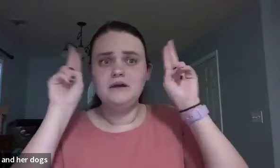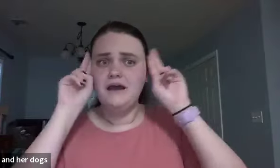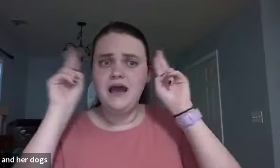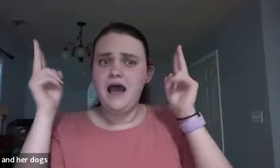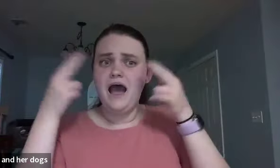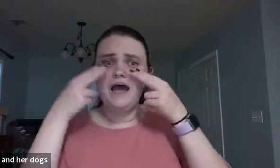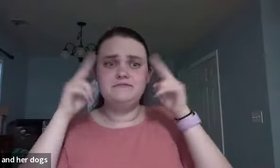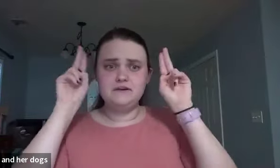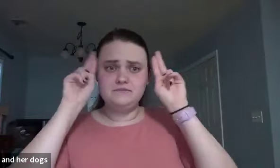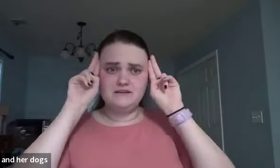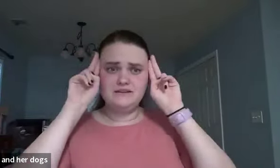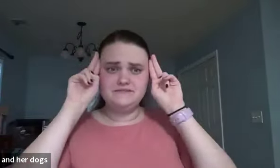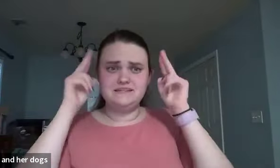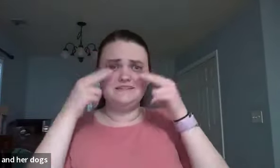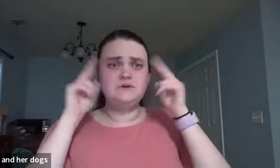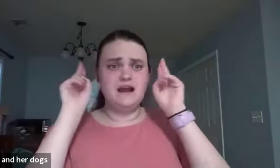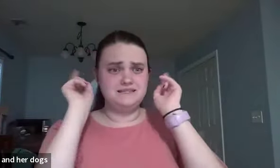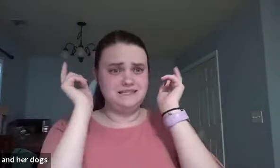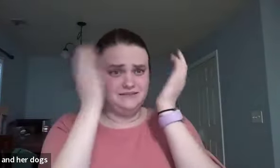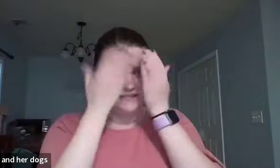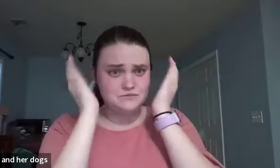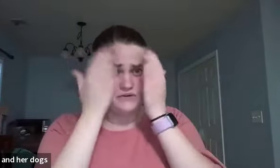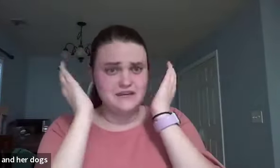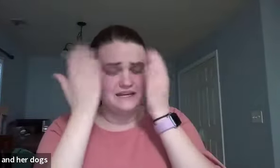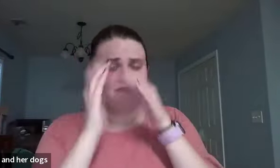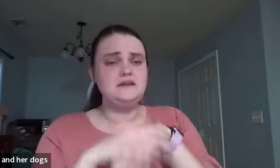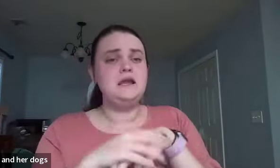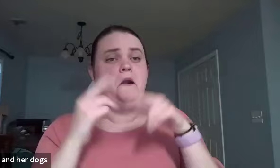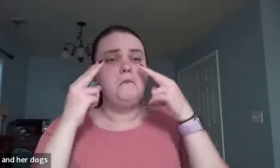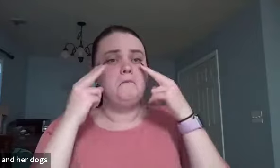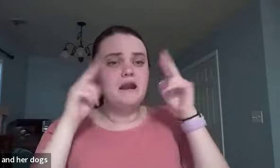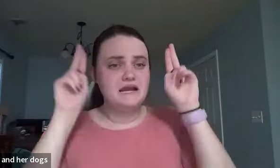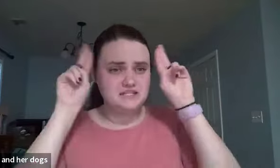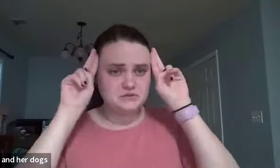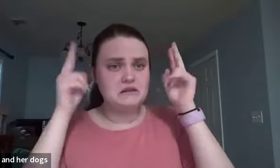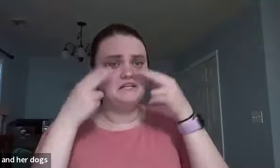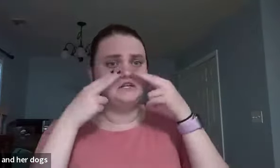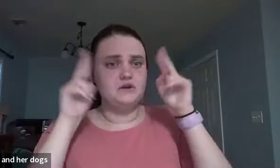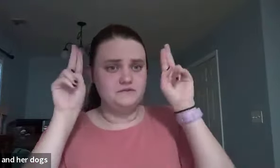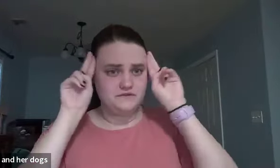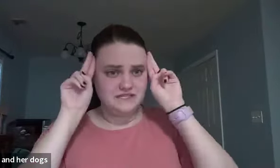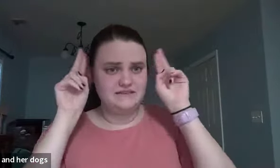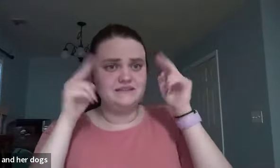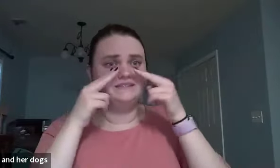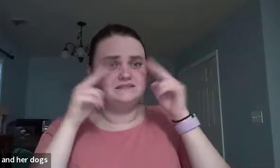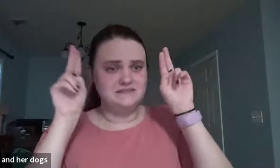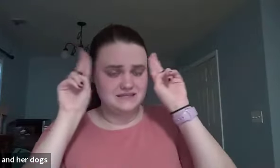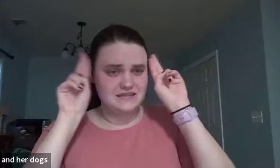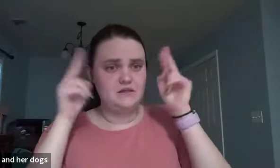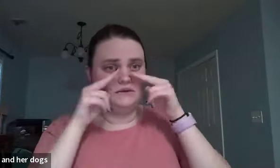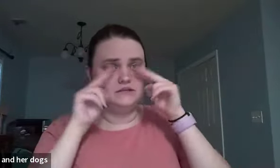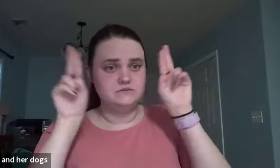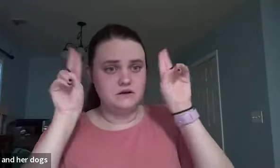up. I very rarely have seen this one. I see this more than anything, but I do want to let y'all know if you've seen this, that's Halloween as